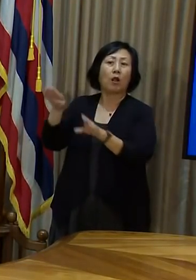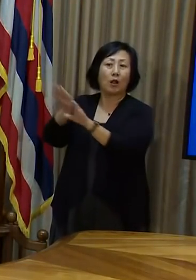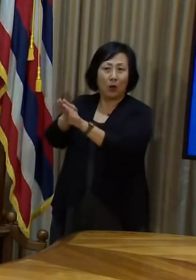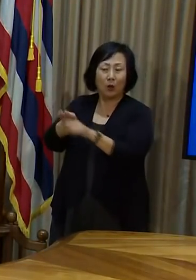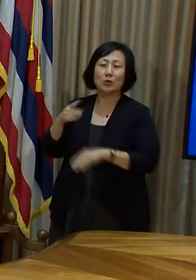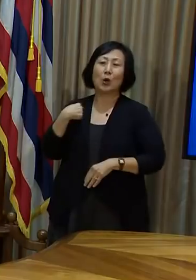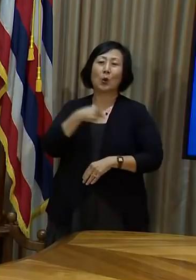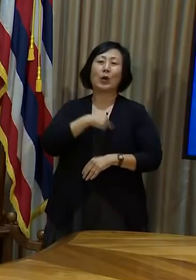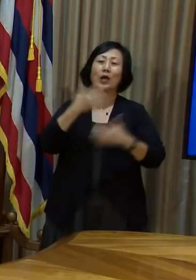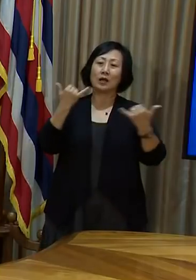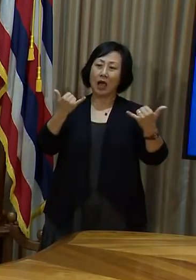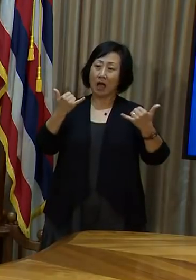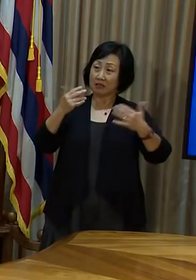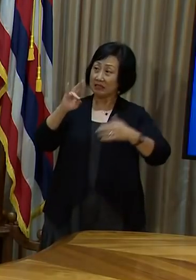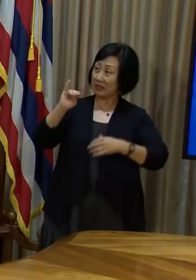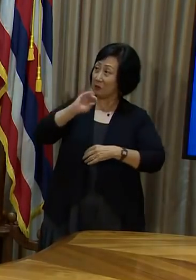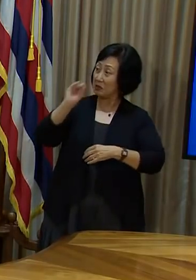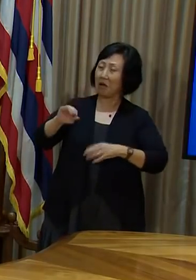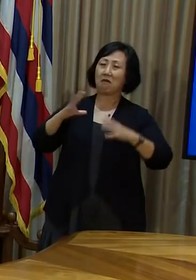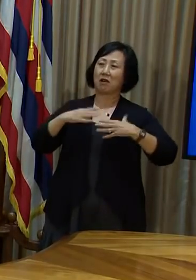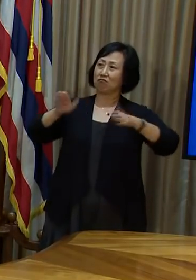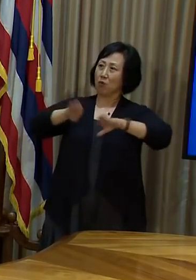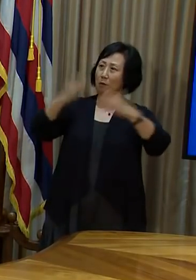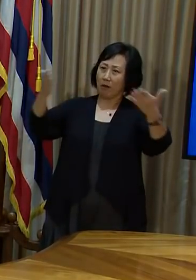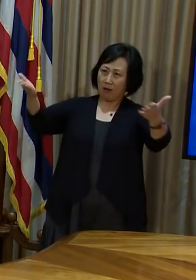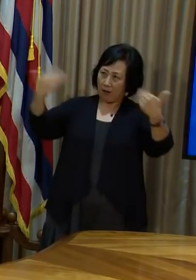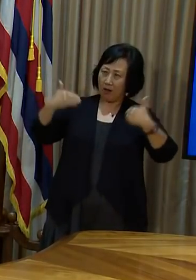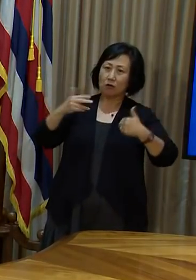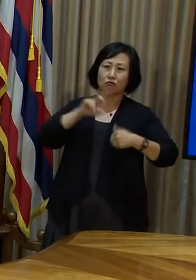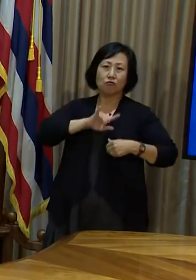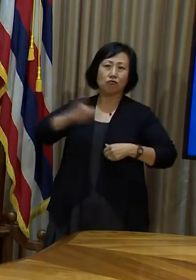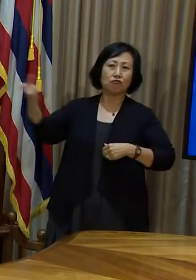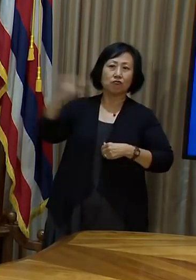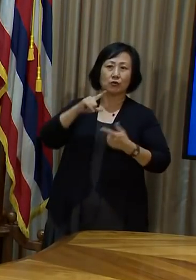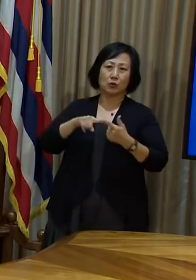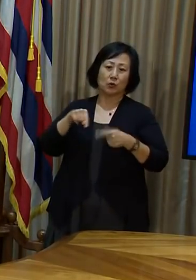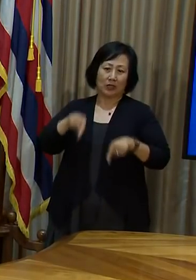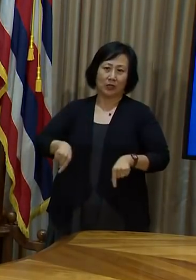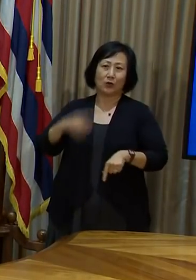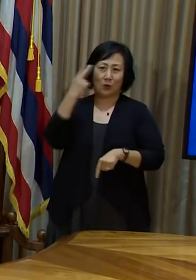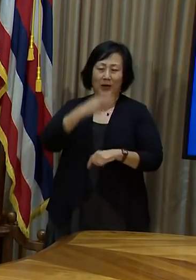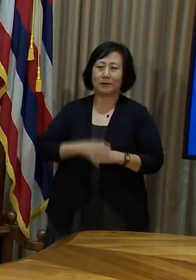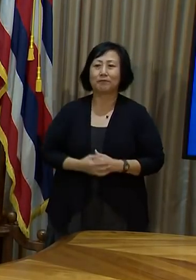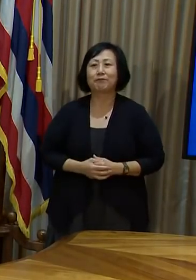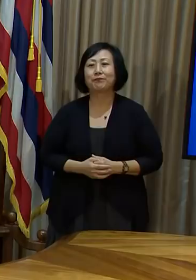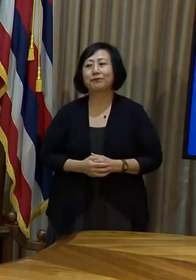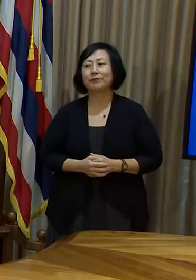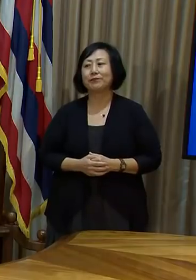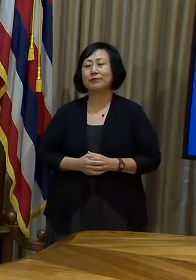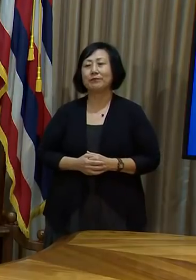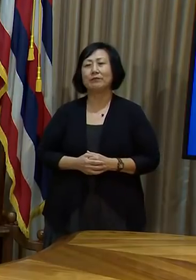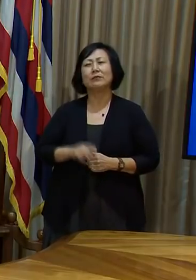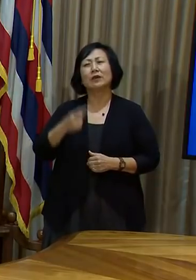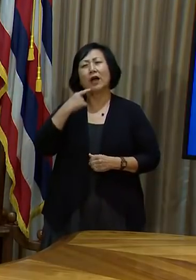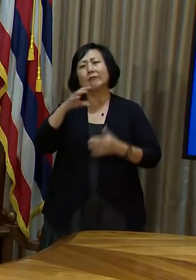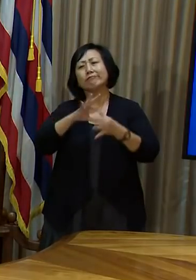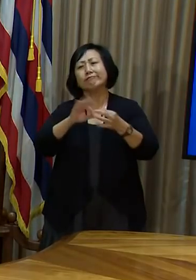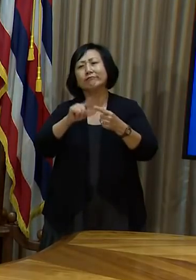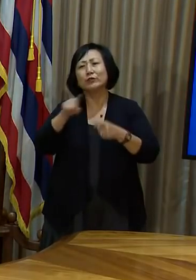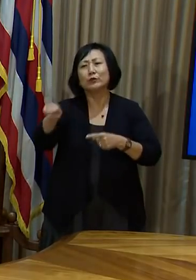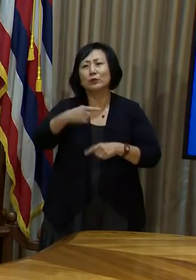will invite everyone to be able to travel to our islands. As